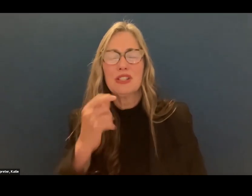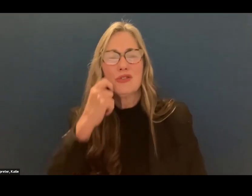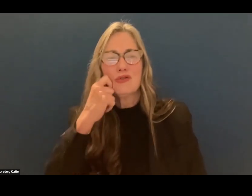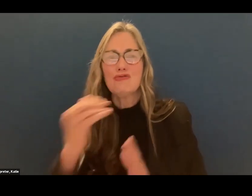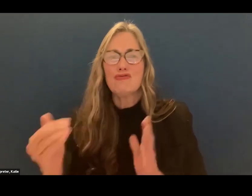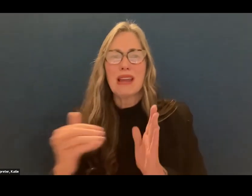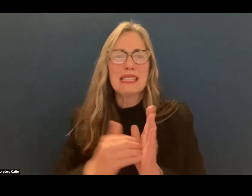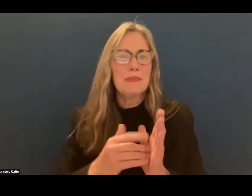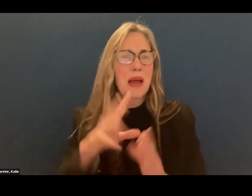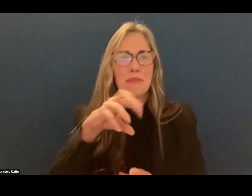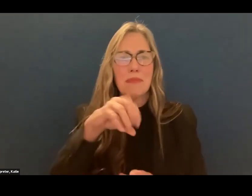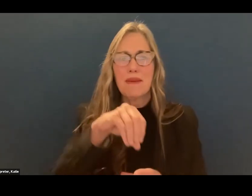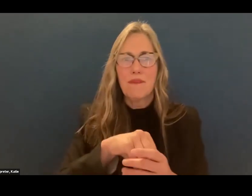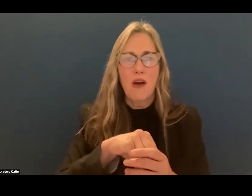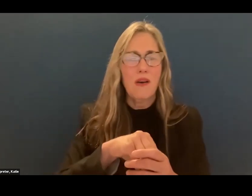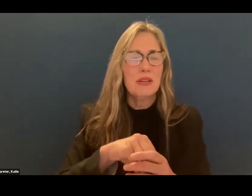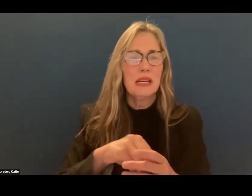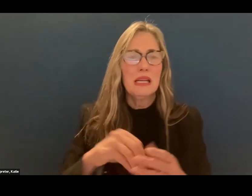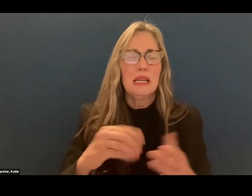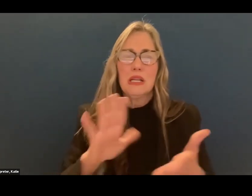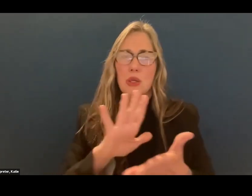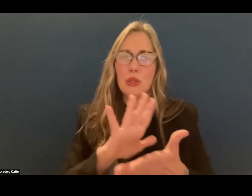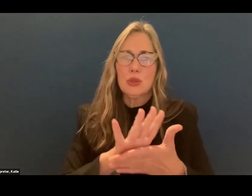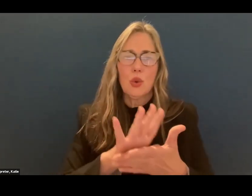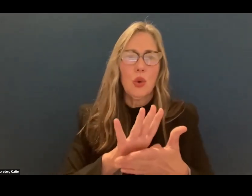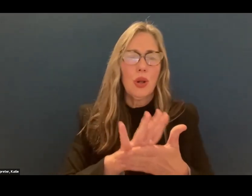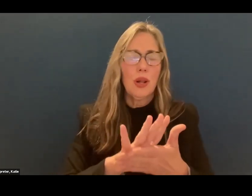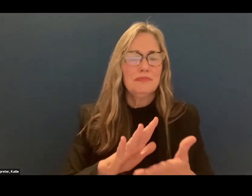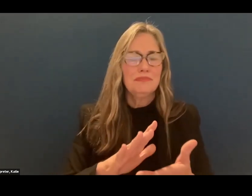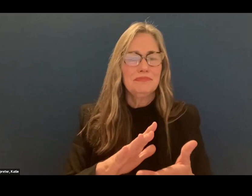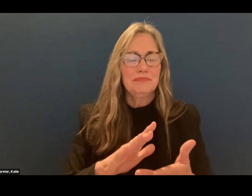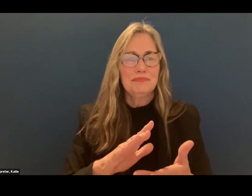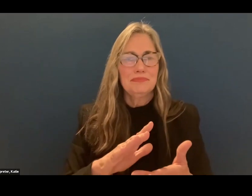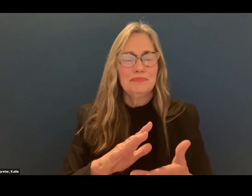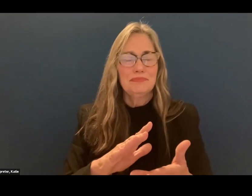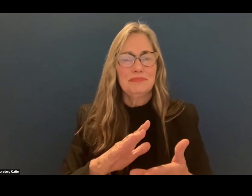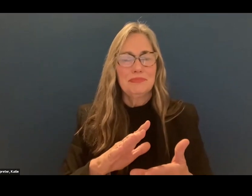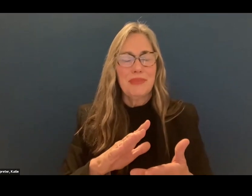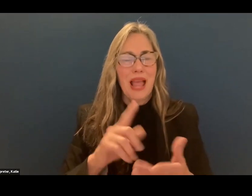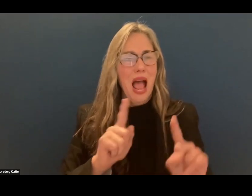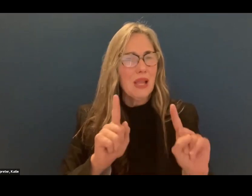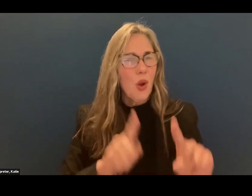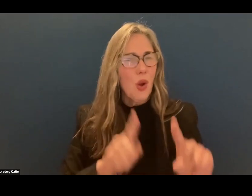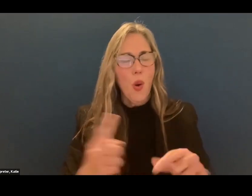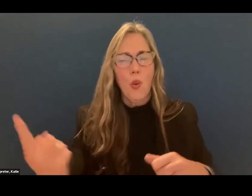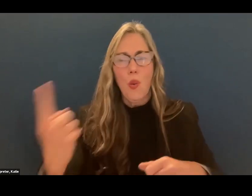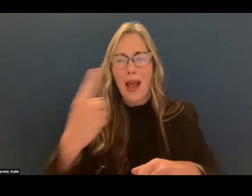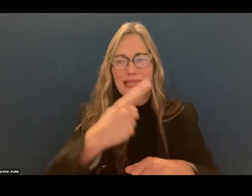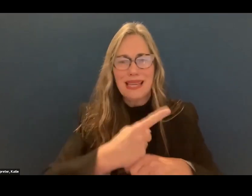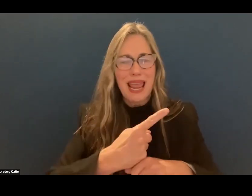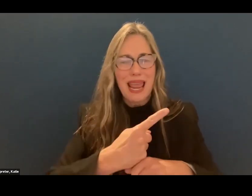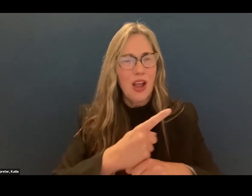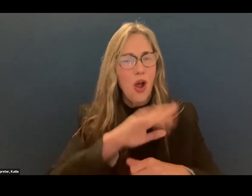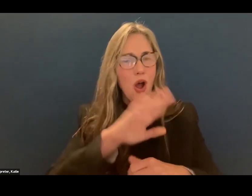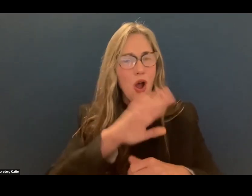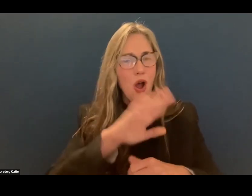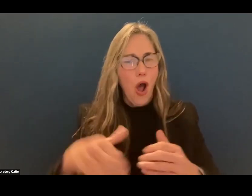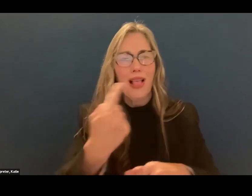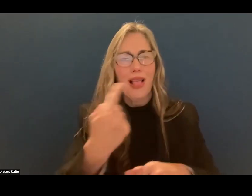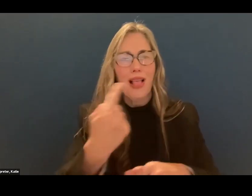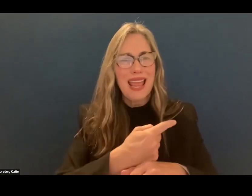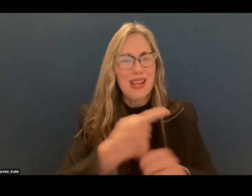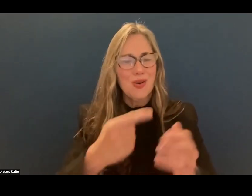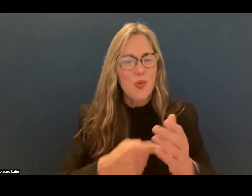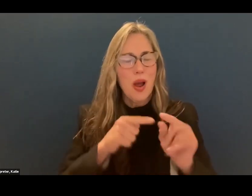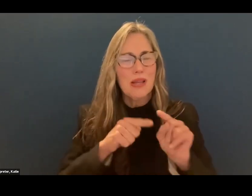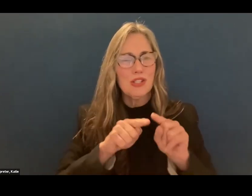very involved in school. I actually, every semester, I go one day throughout the whole day and spend it with my kids, right?